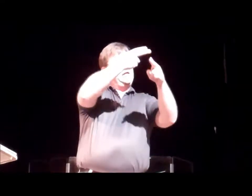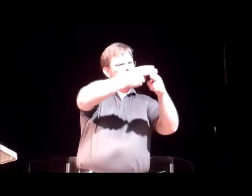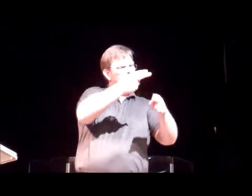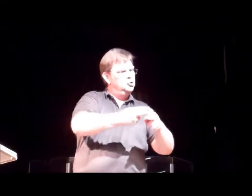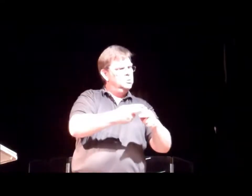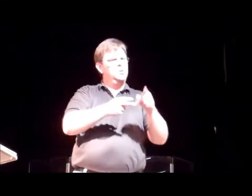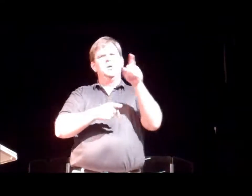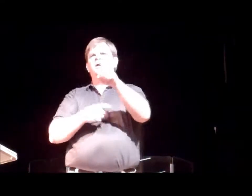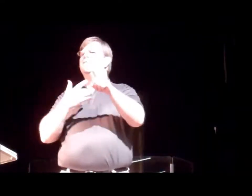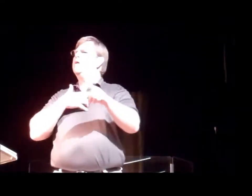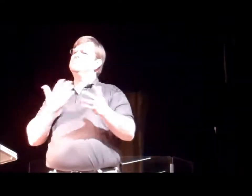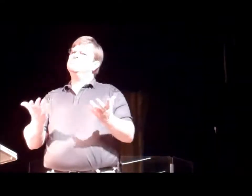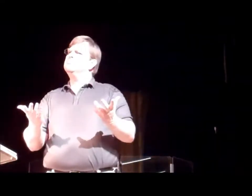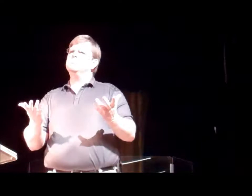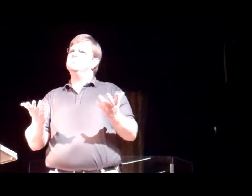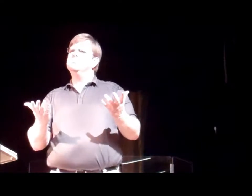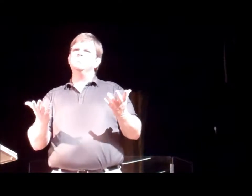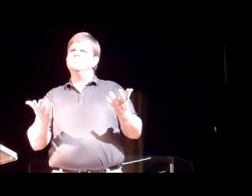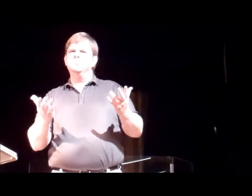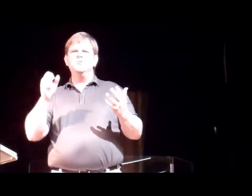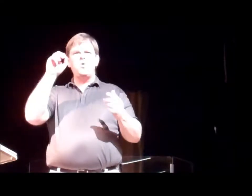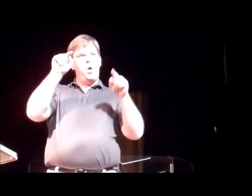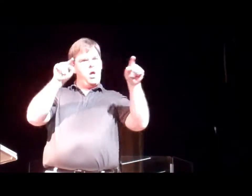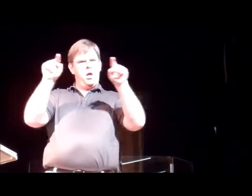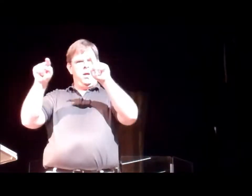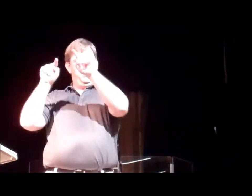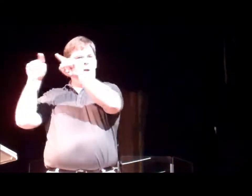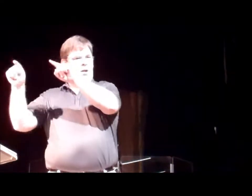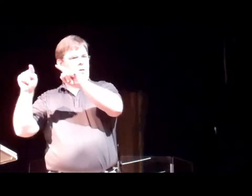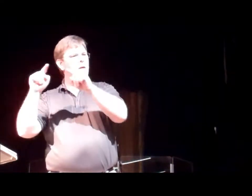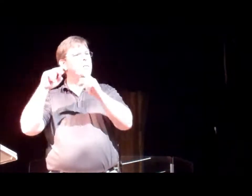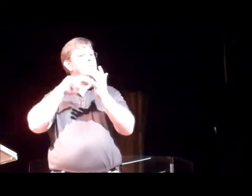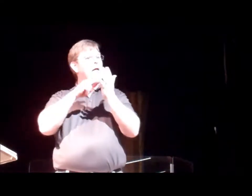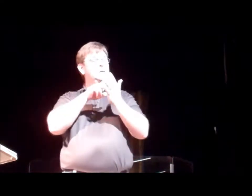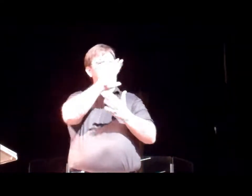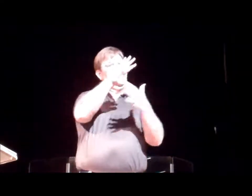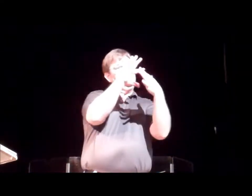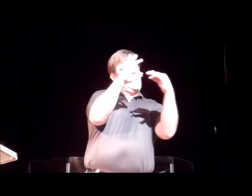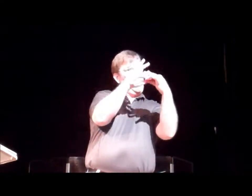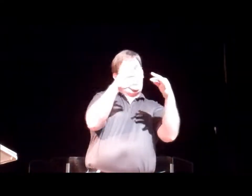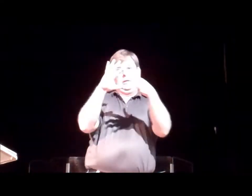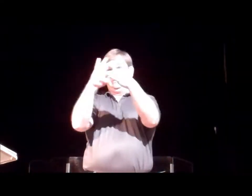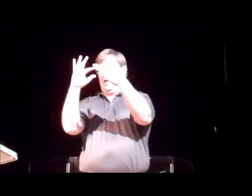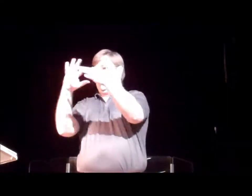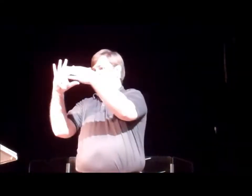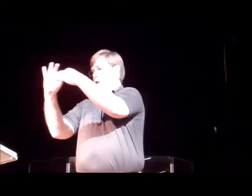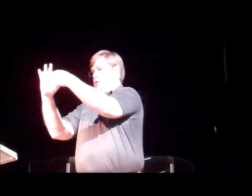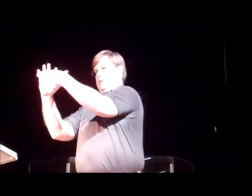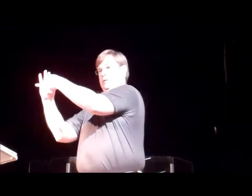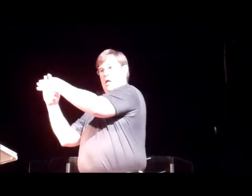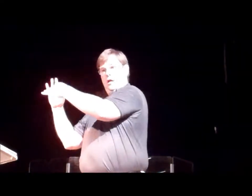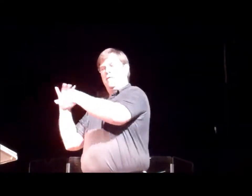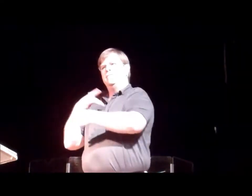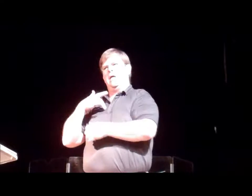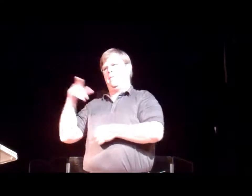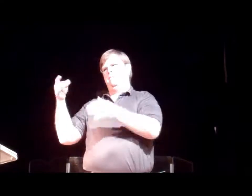and they may have put them in a different chronological order in order of importance according to their perspective. So we have these